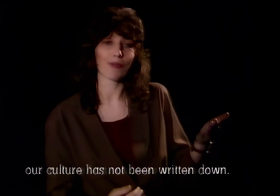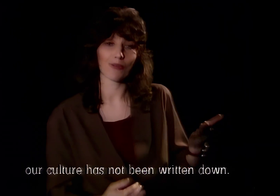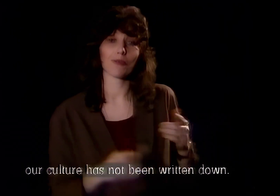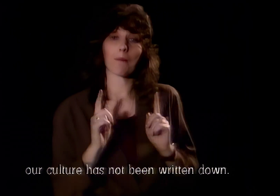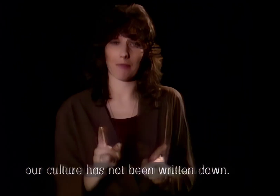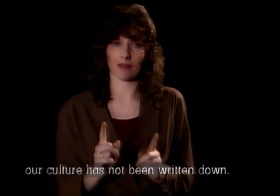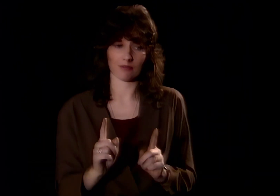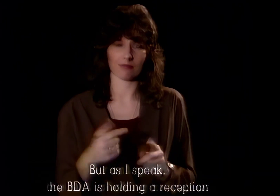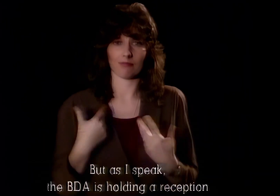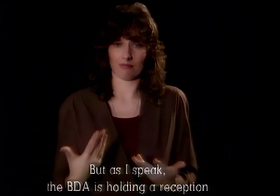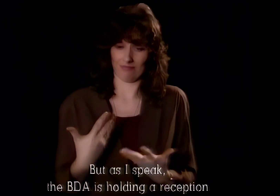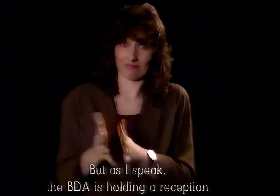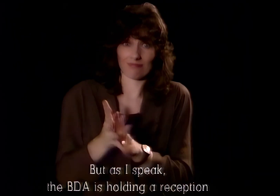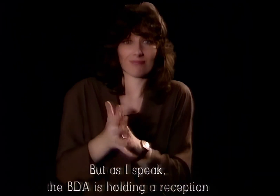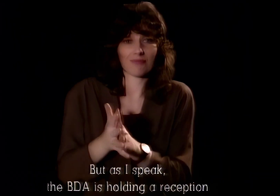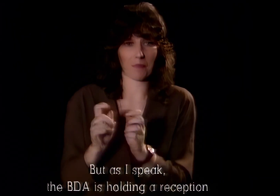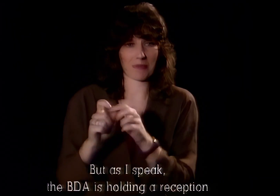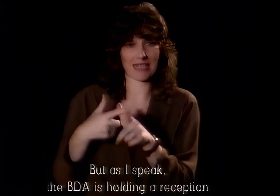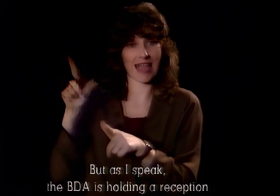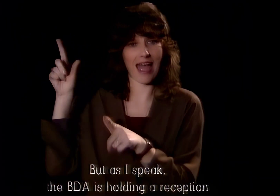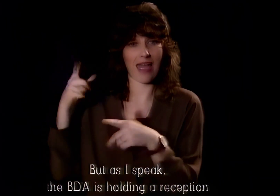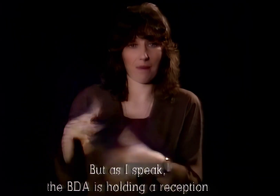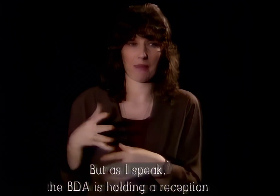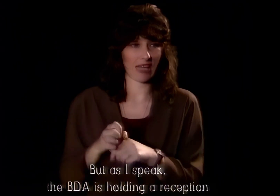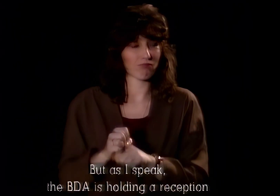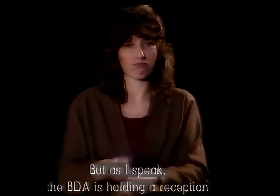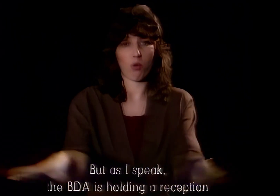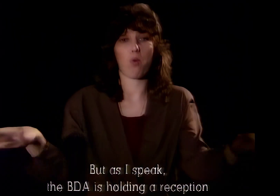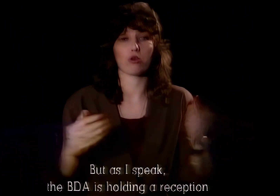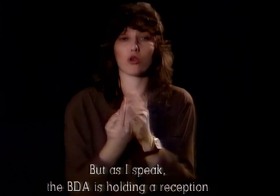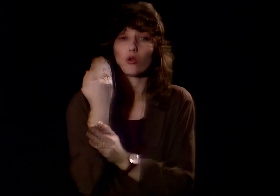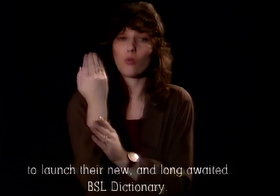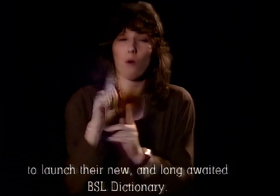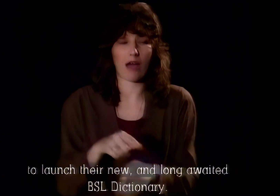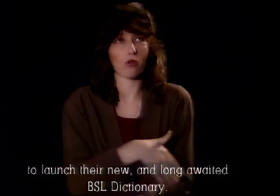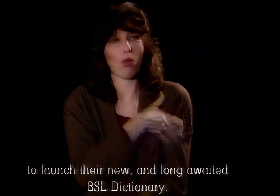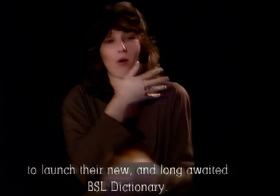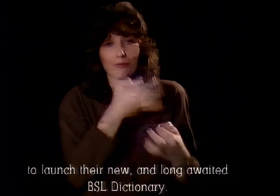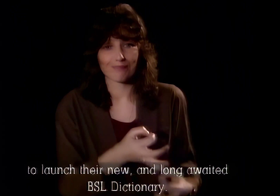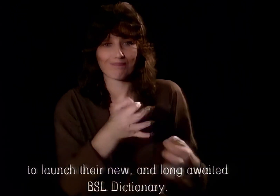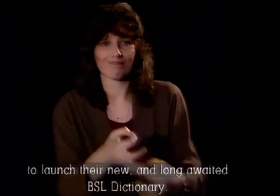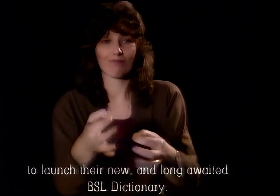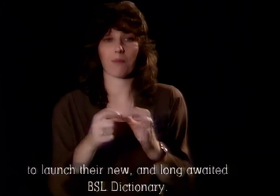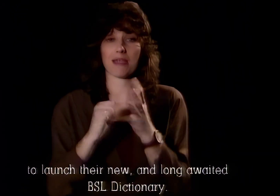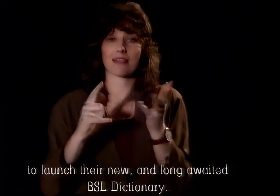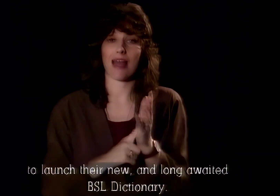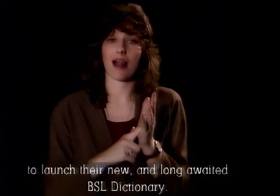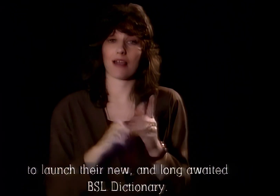I speak, the BDA is holding a reception to launch their new and long-awaited BSL dictionary.